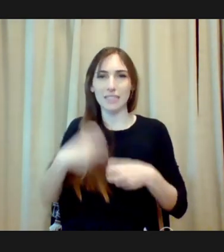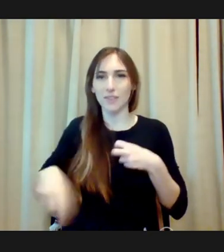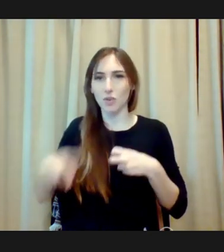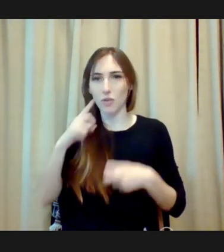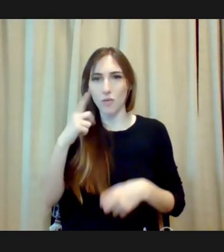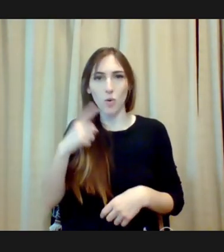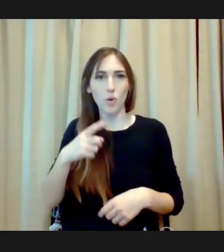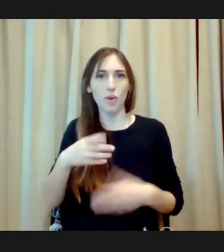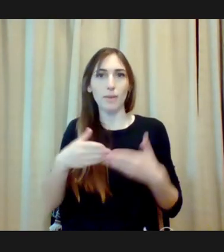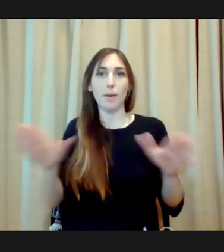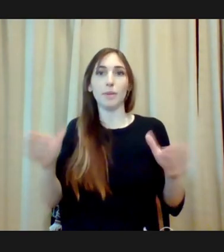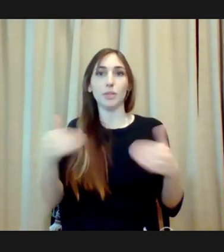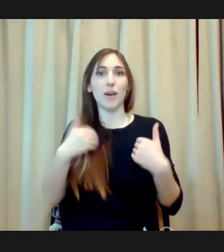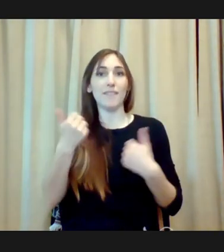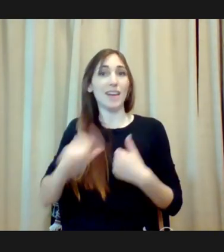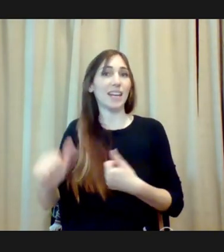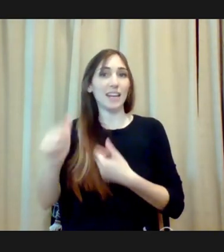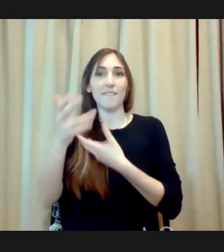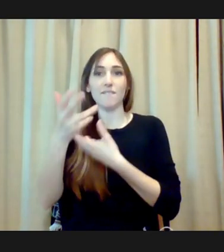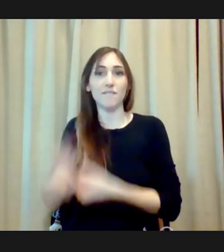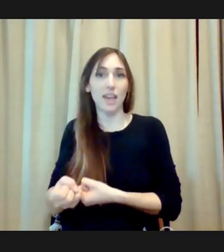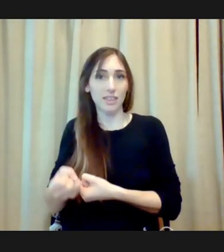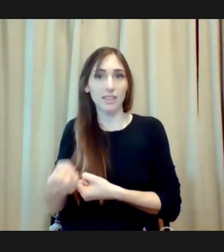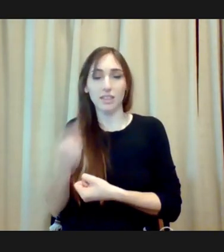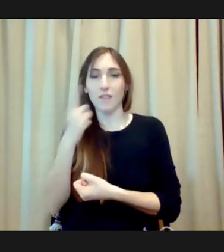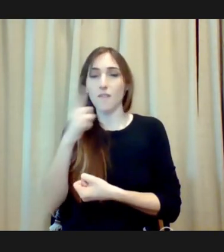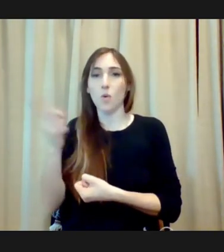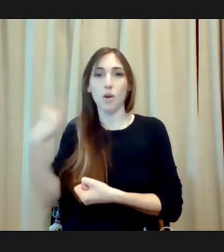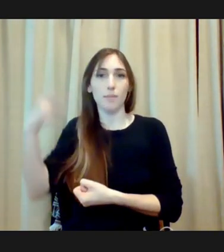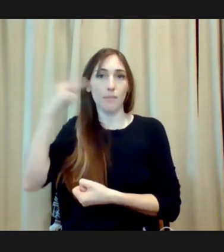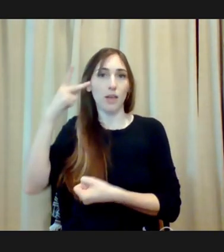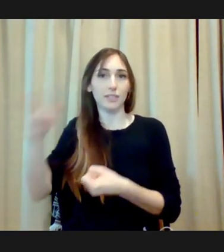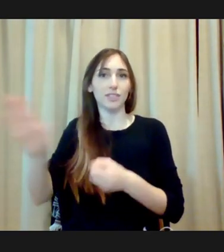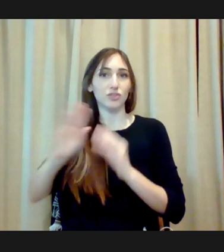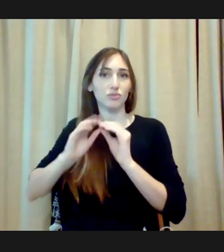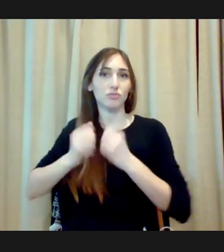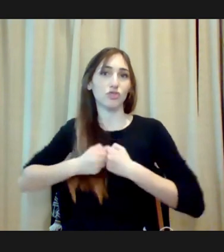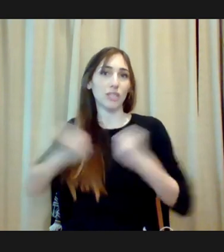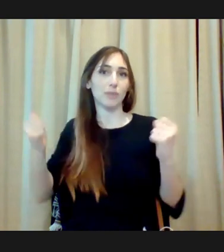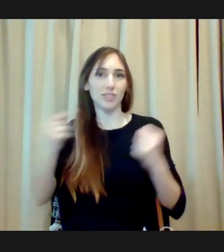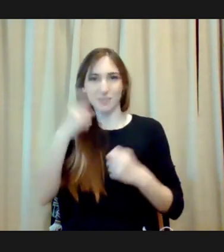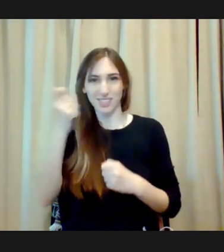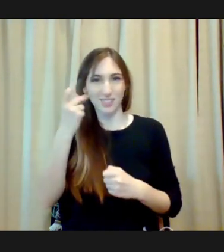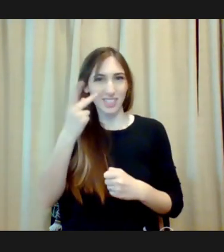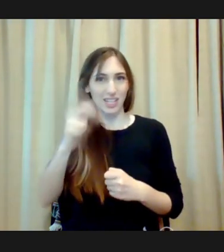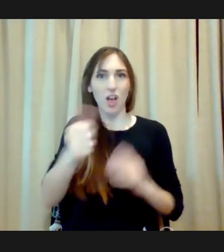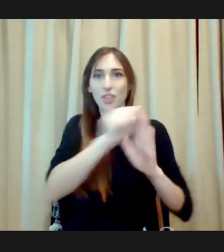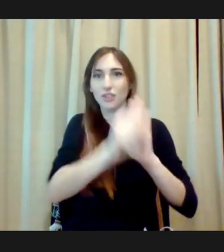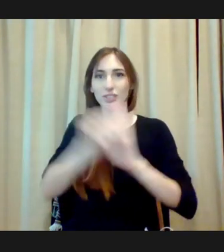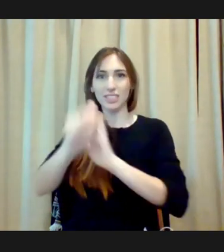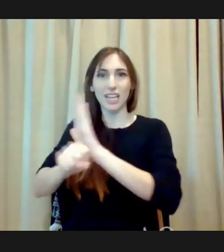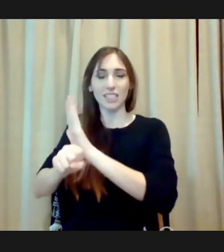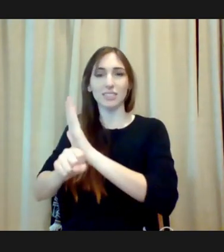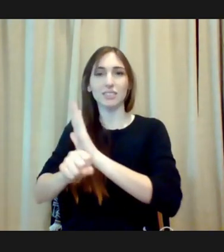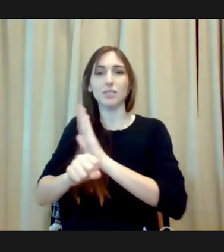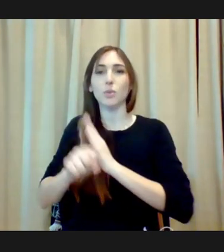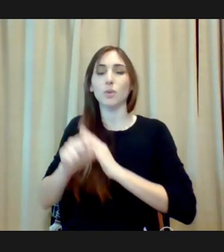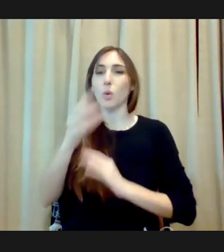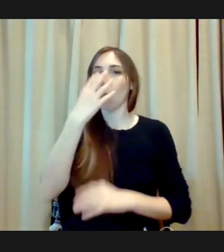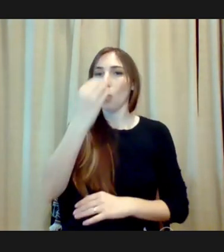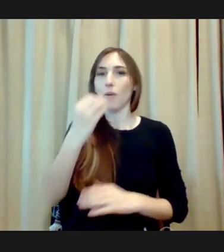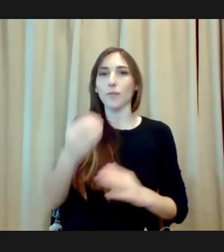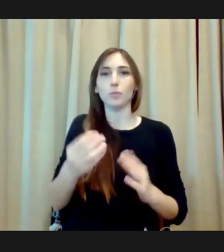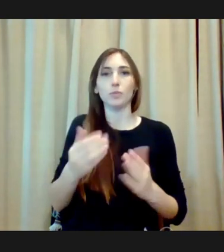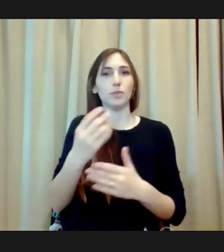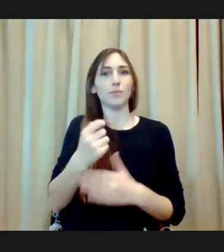agency transparency. You know, we've seen in different states when wolves have been federally delisted, those states changed